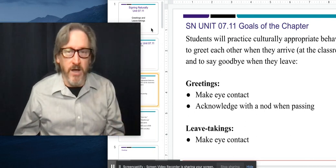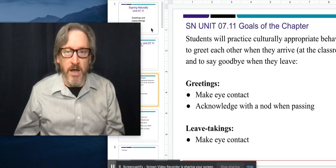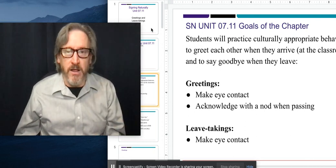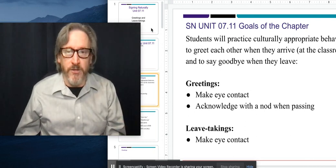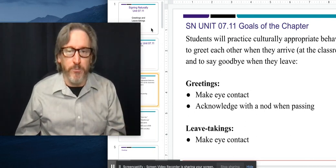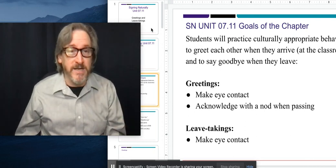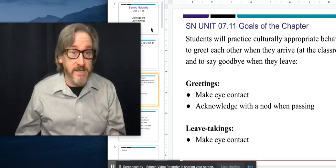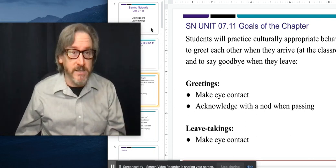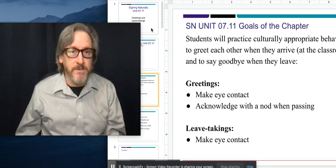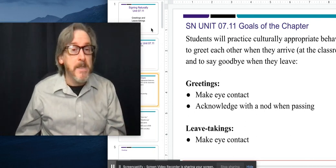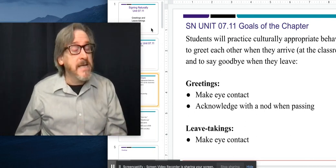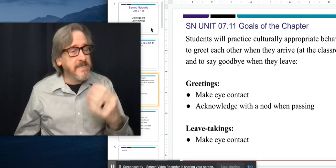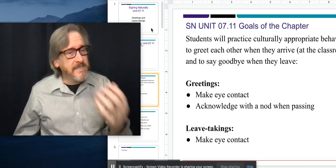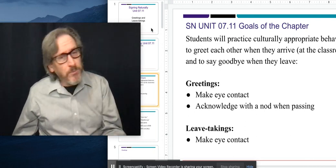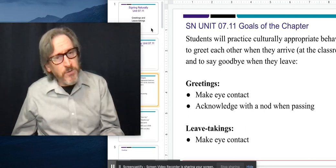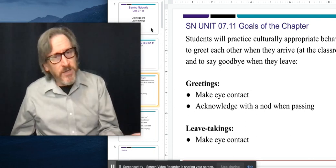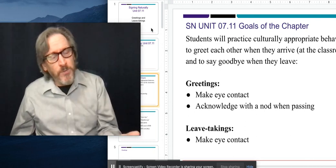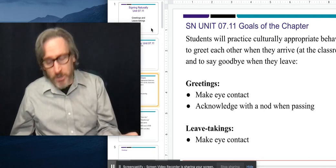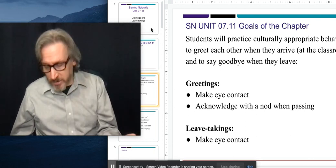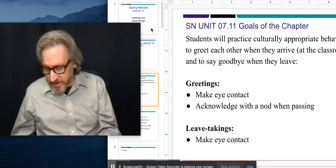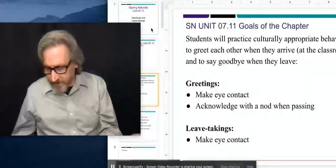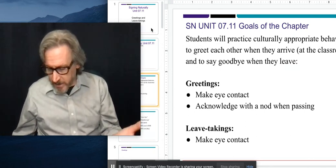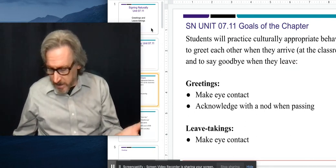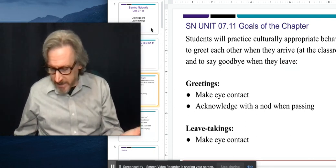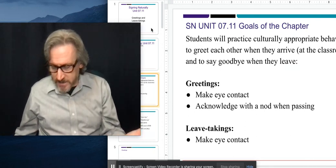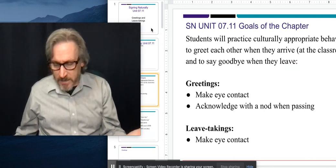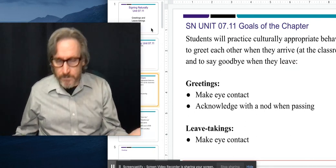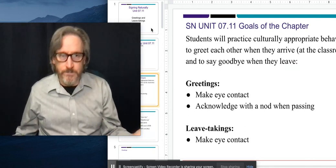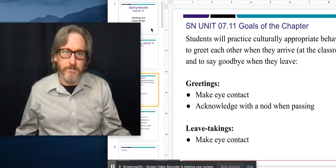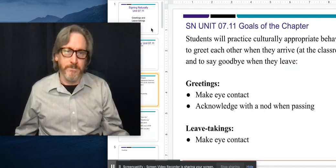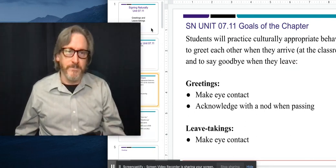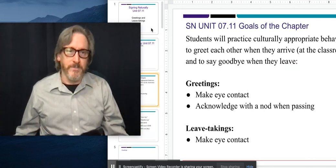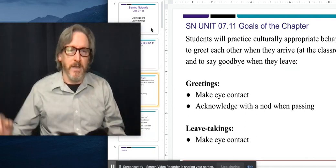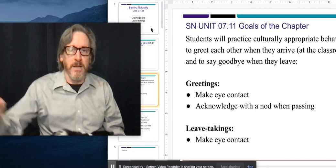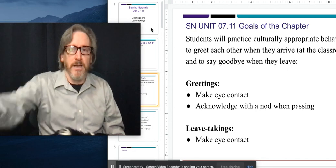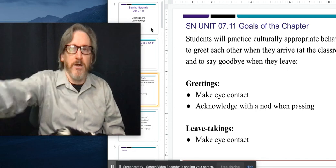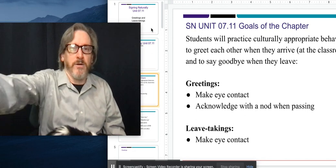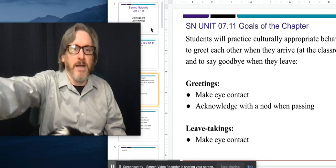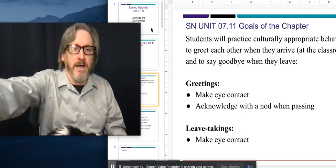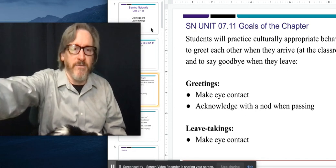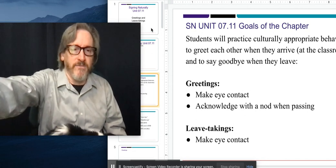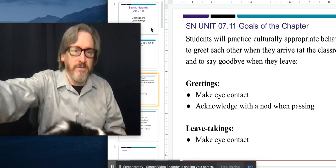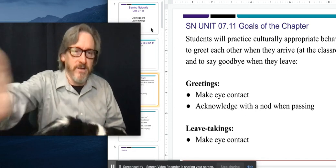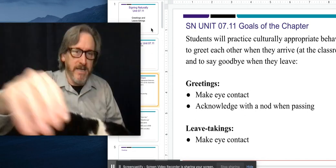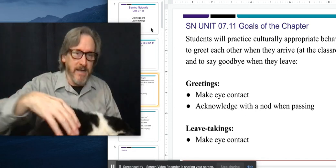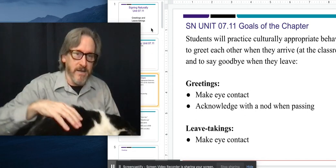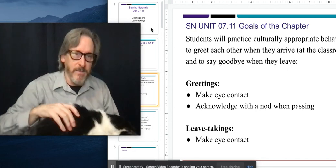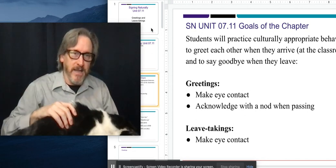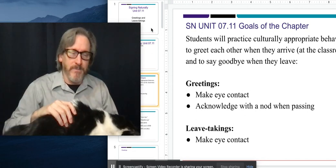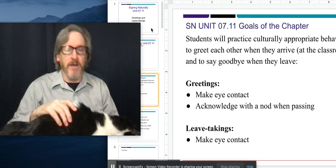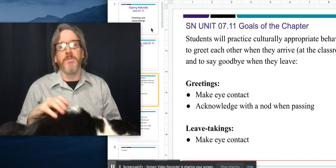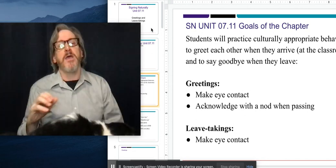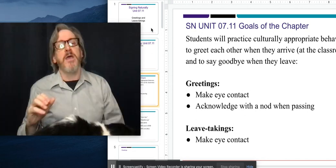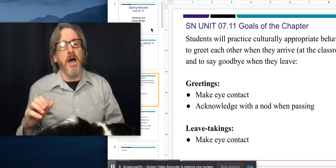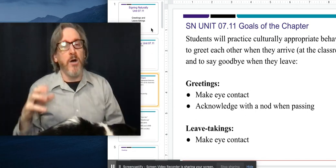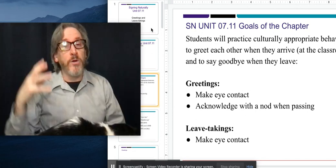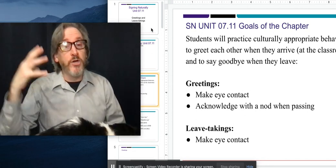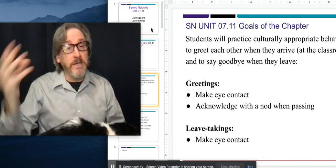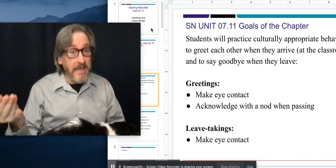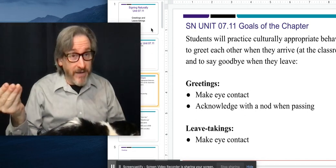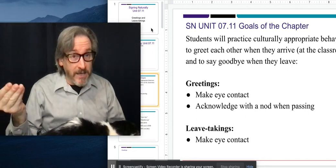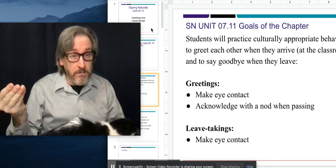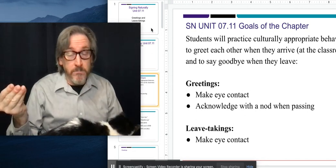of their presence. Similar thing when you're leaving. Hi, Dot. Okay, I have cat on my laptop.